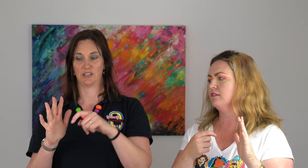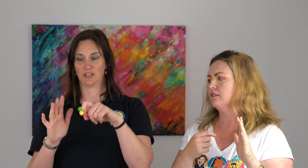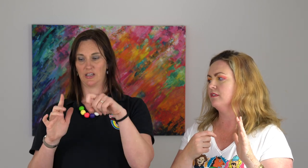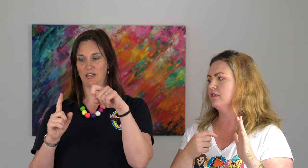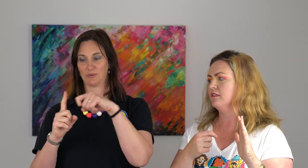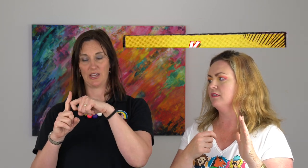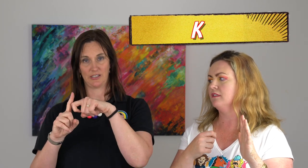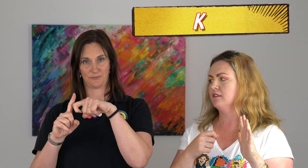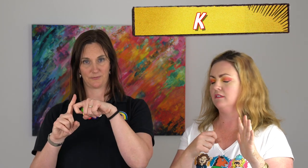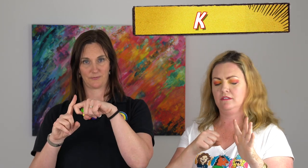that. J, K,